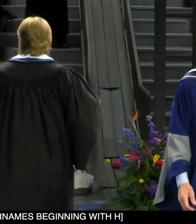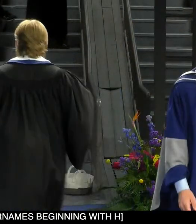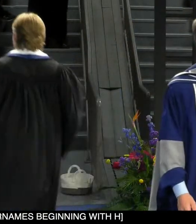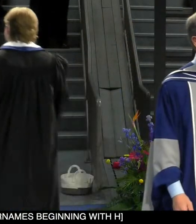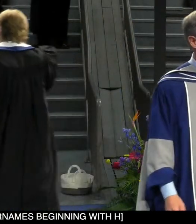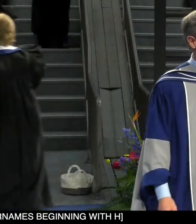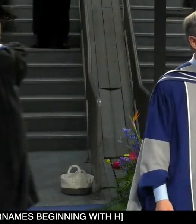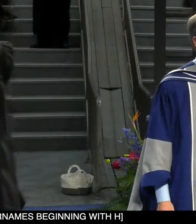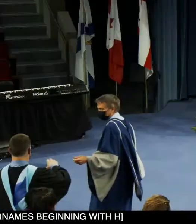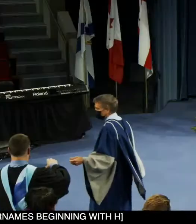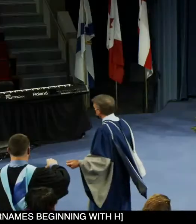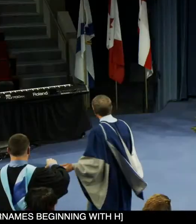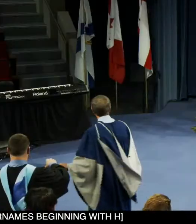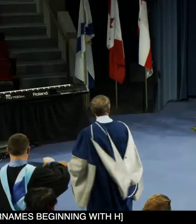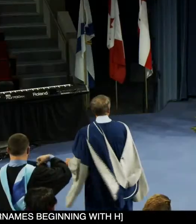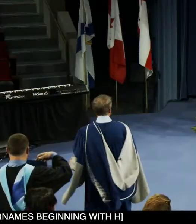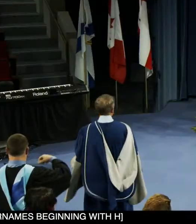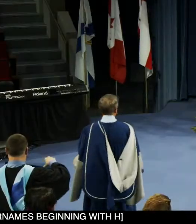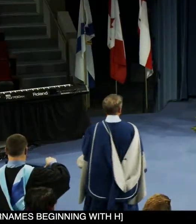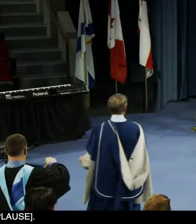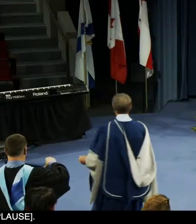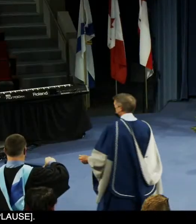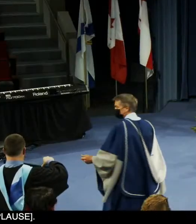Kennedy Laderas.